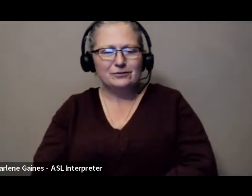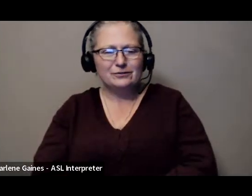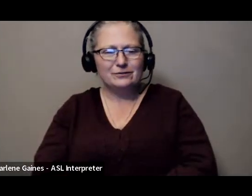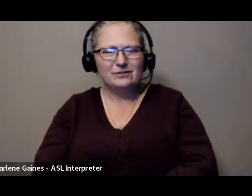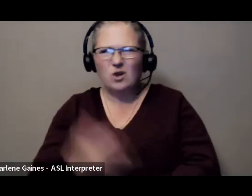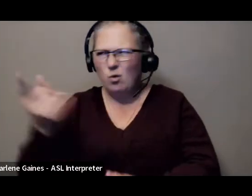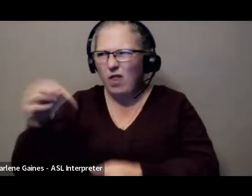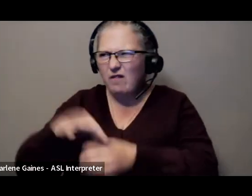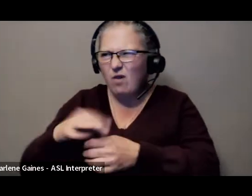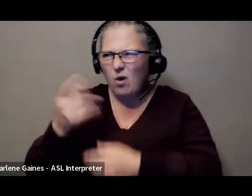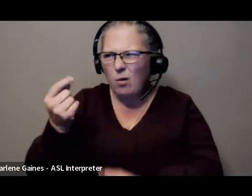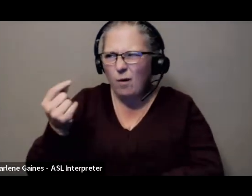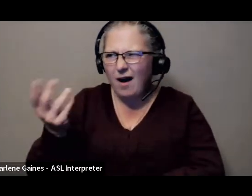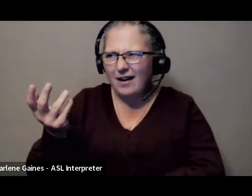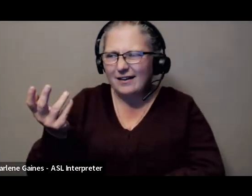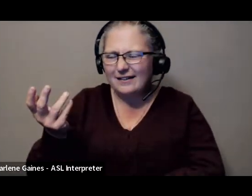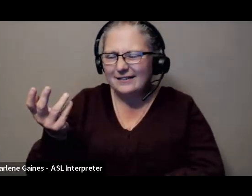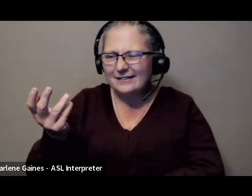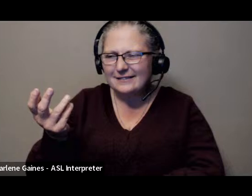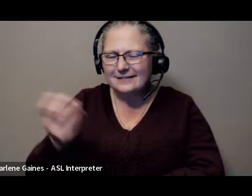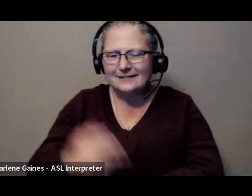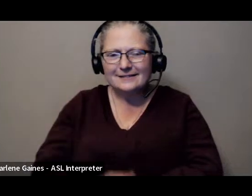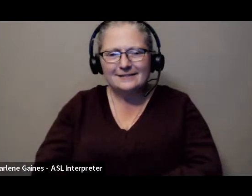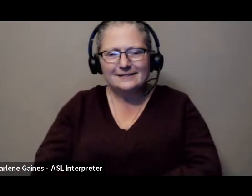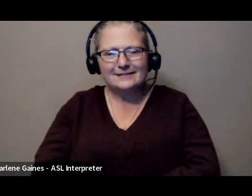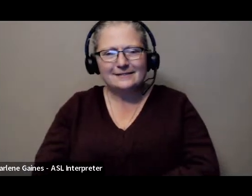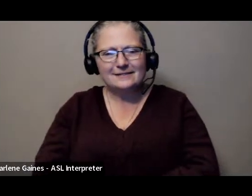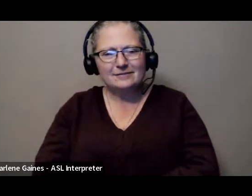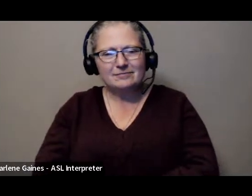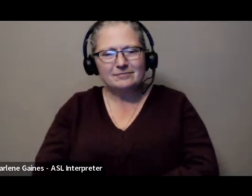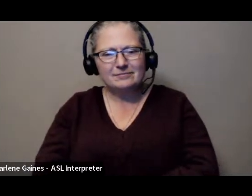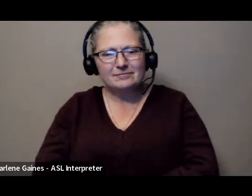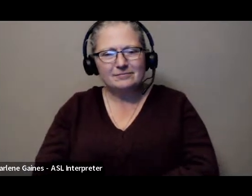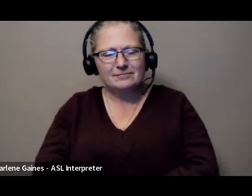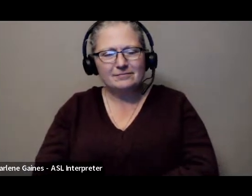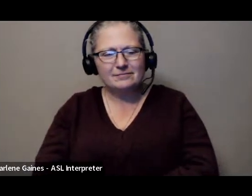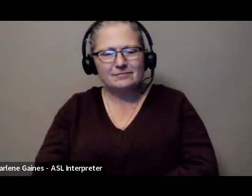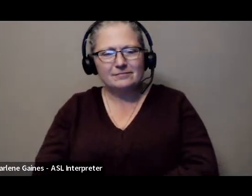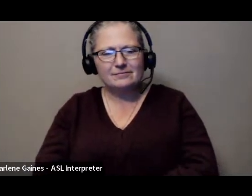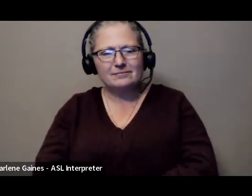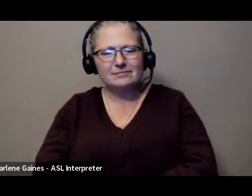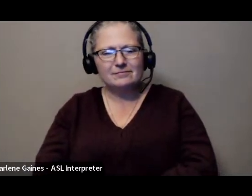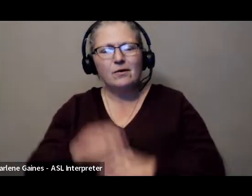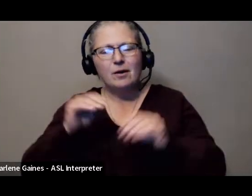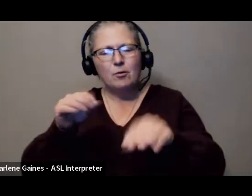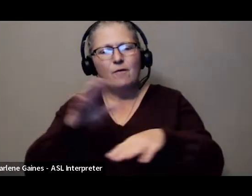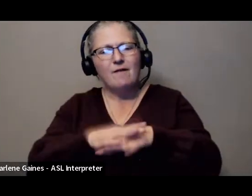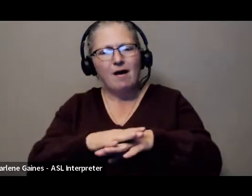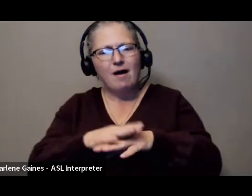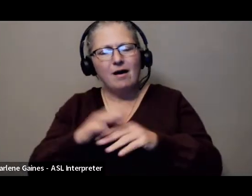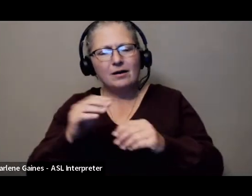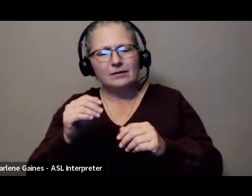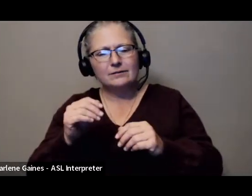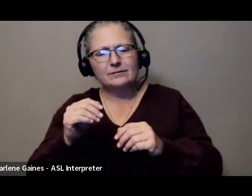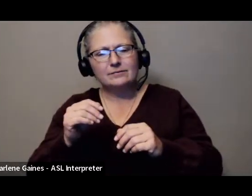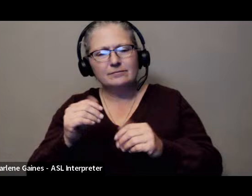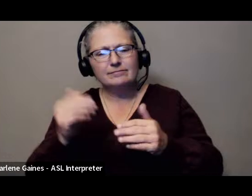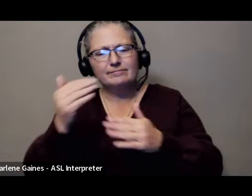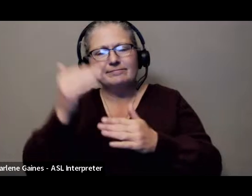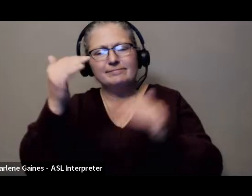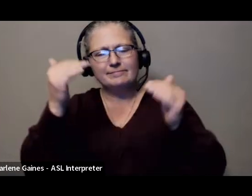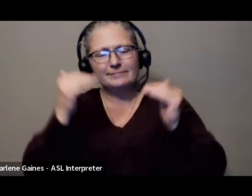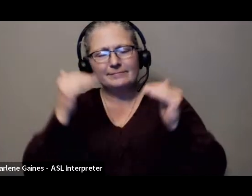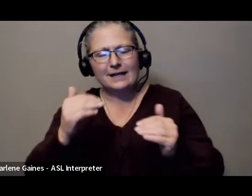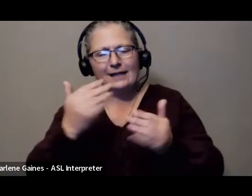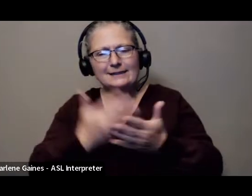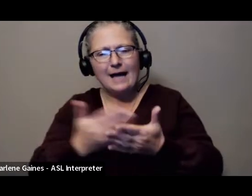voting on? What's that? Oh, okay. Okay, moving on to the next